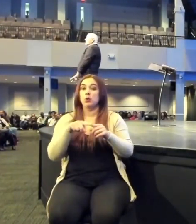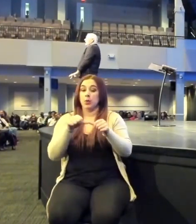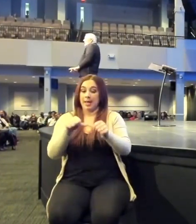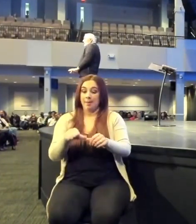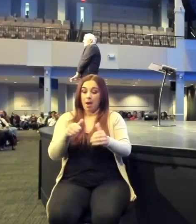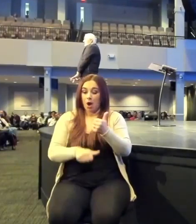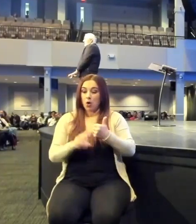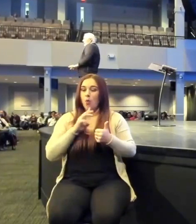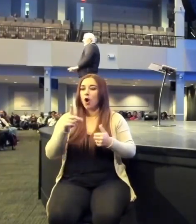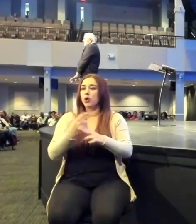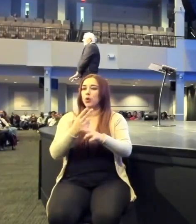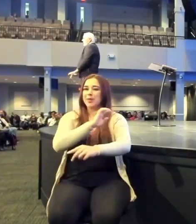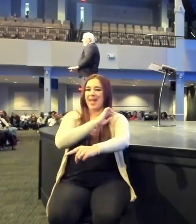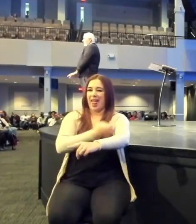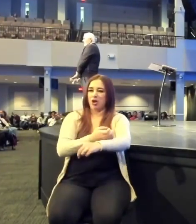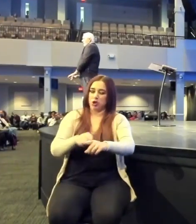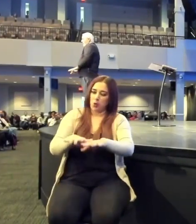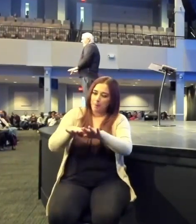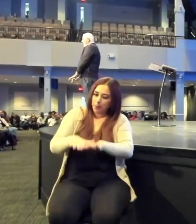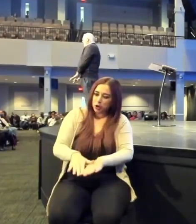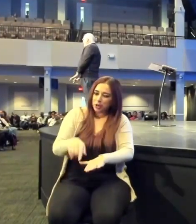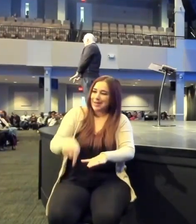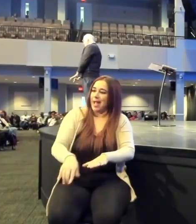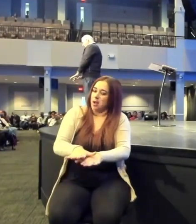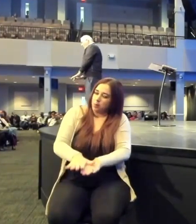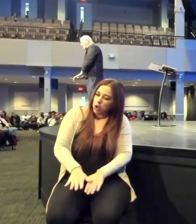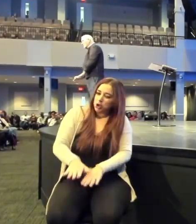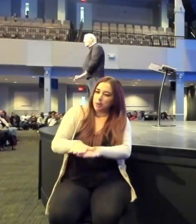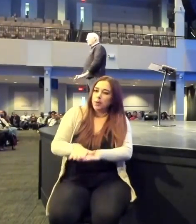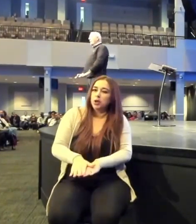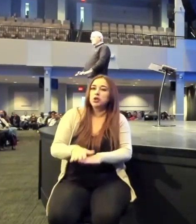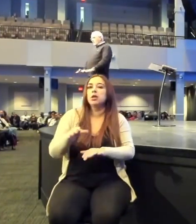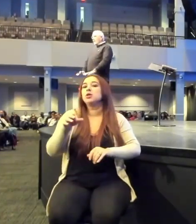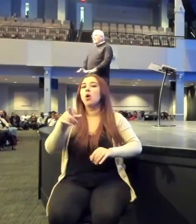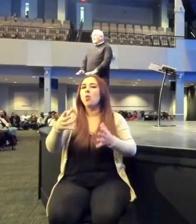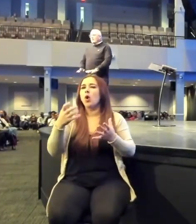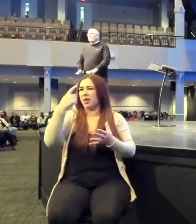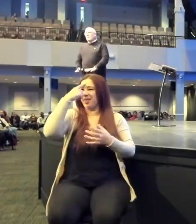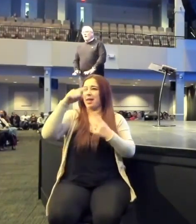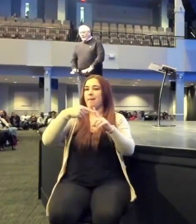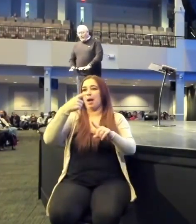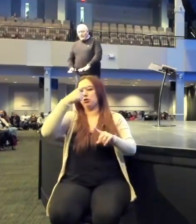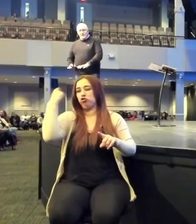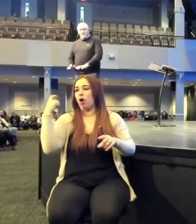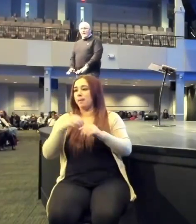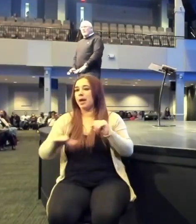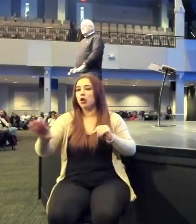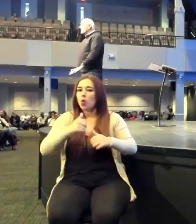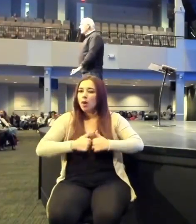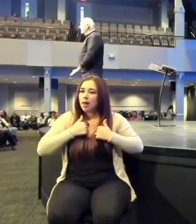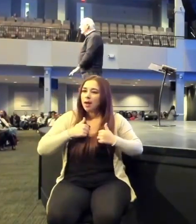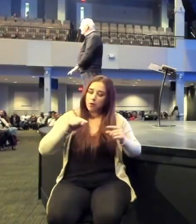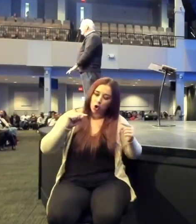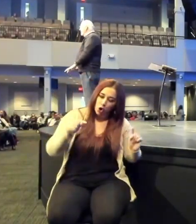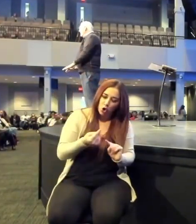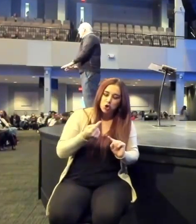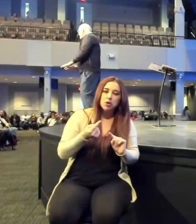you're using energy to do what? Keep it down. I want you to think about trauma in your life, hurts and pains